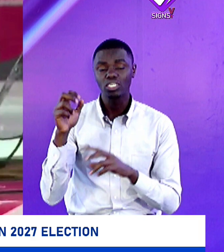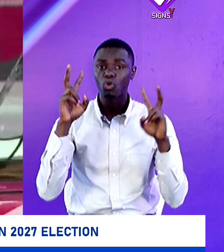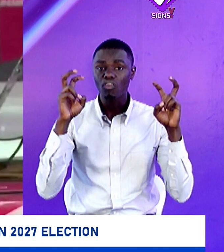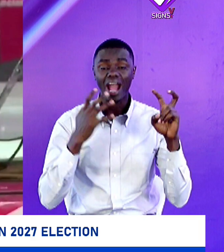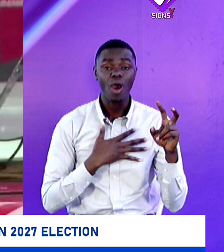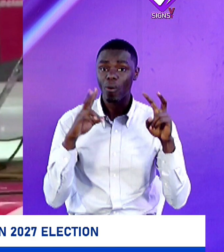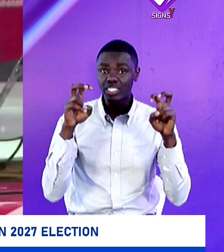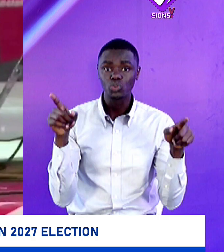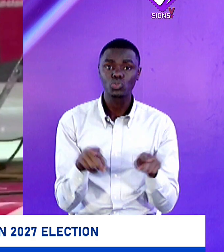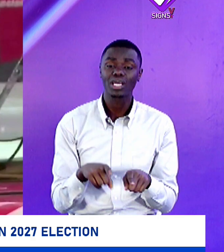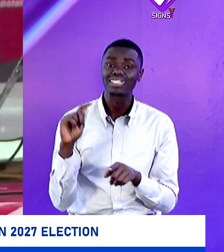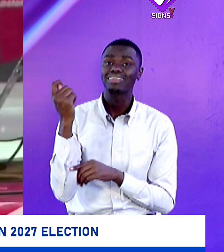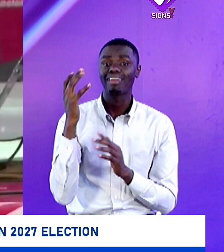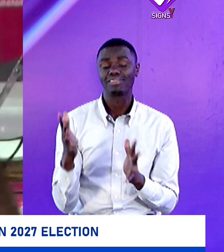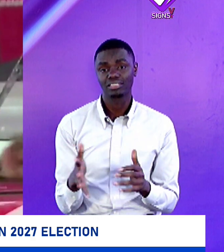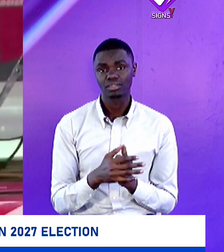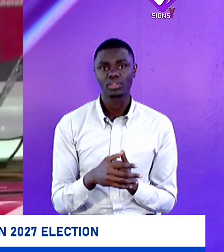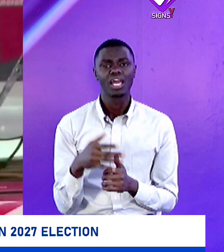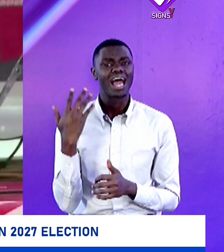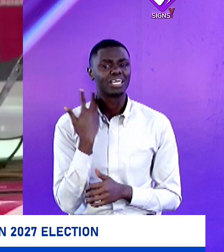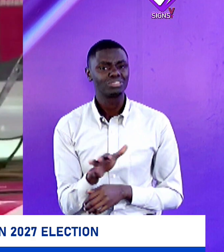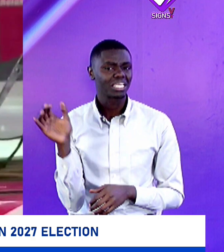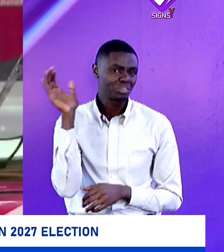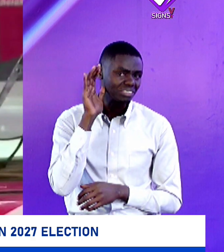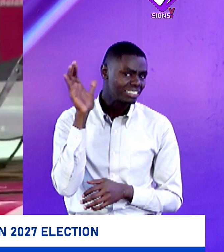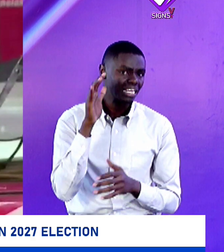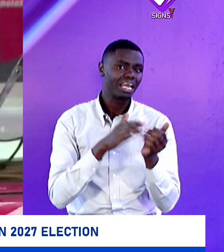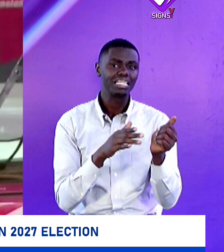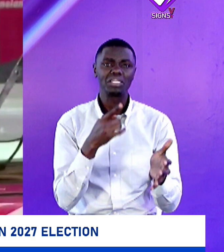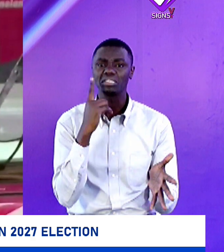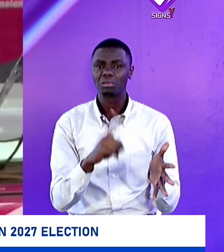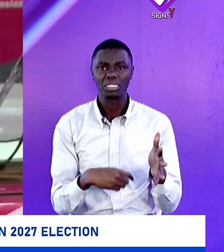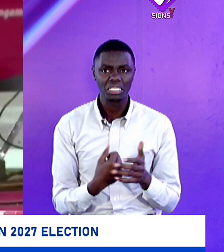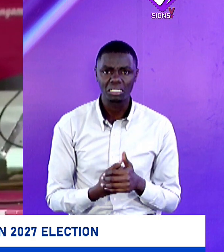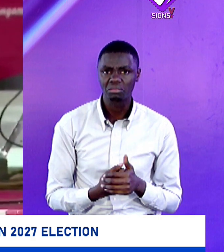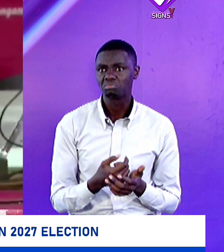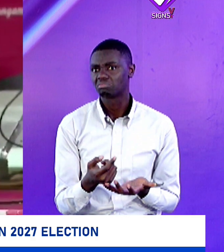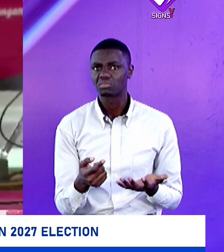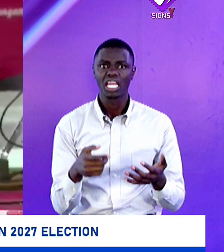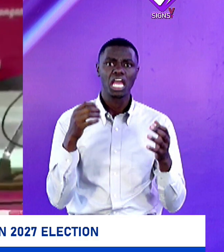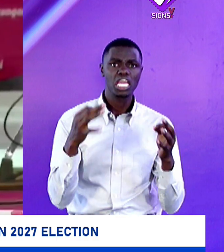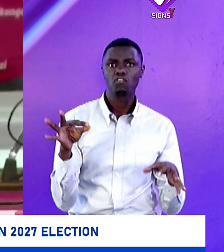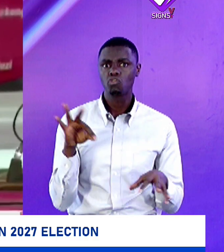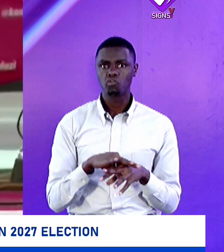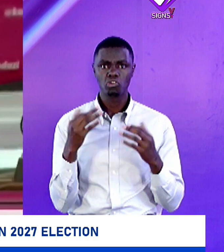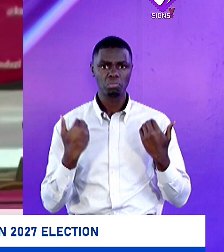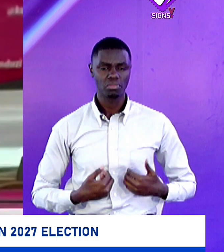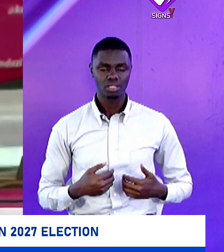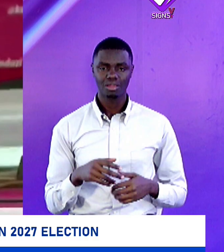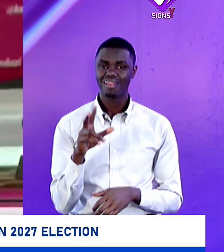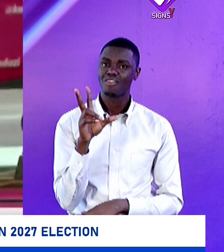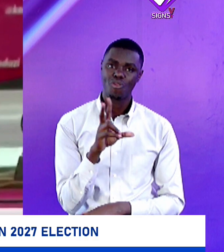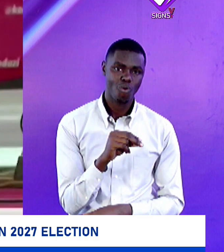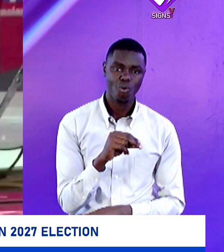zetu kama wa Kenya. So we no longer want to hear leaders going to say, mukinichagua, political parties that we can